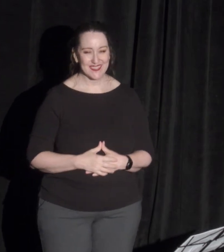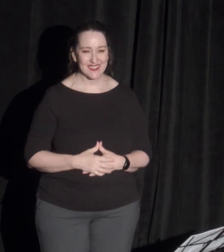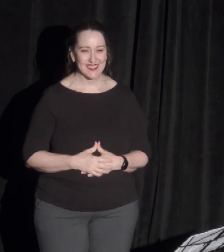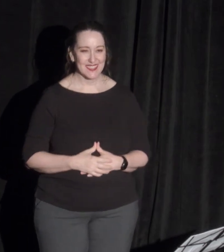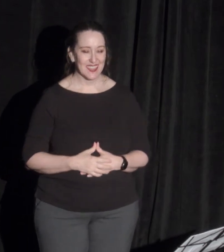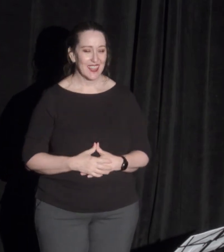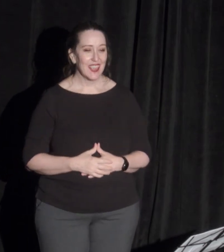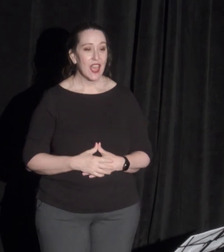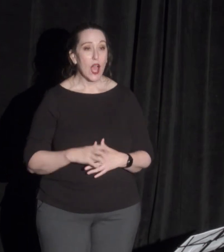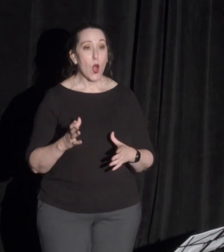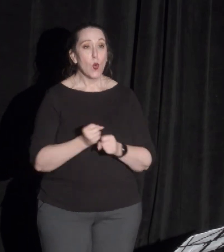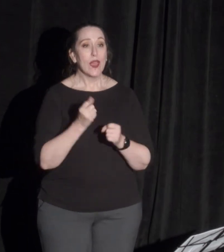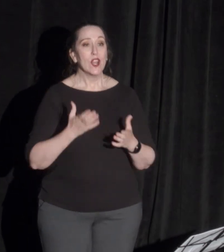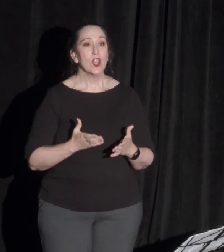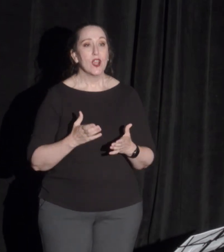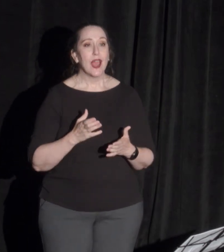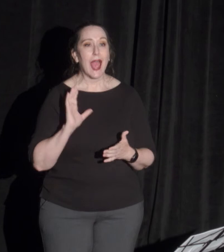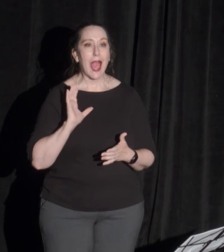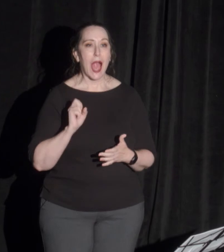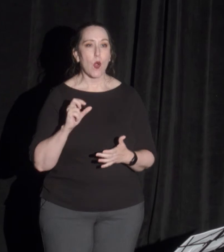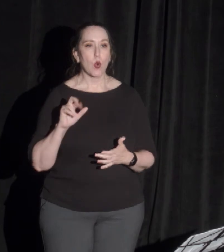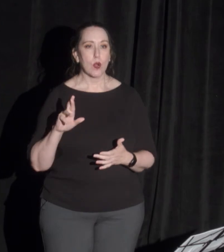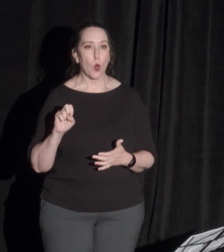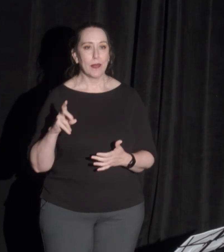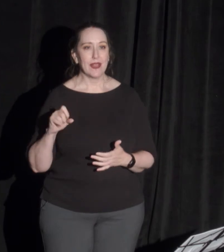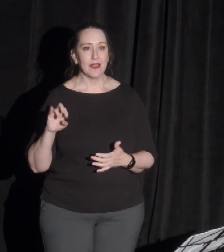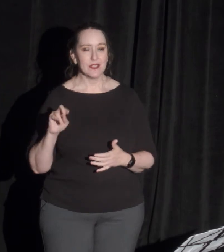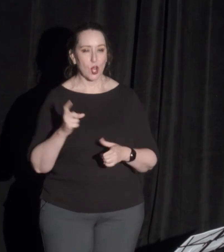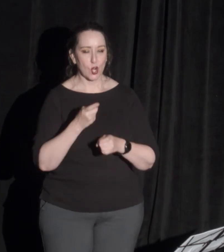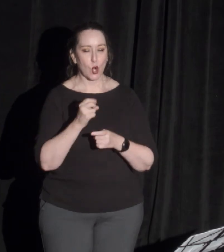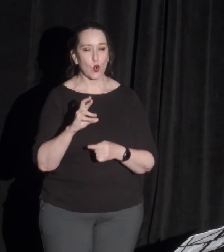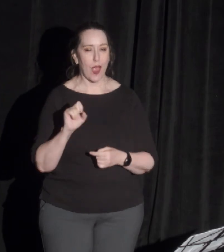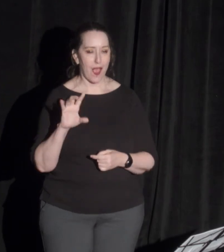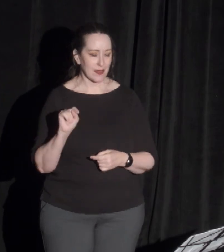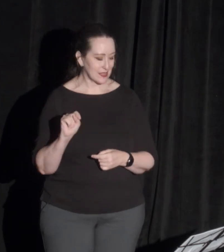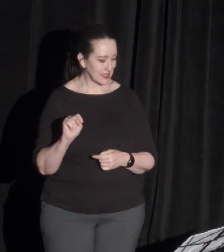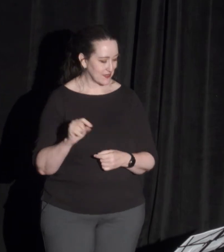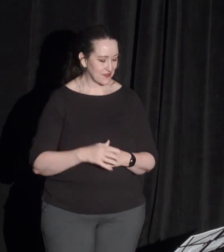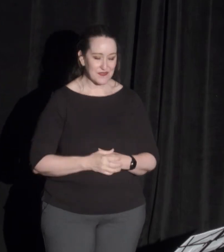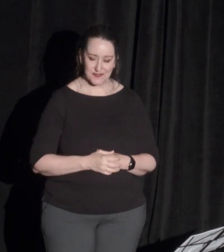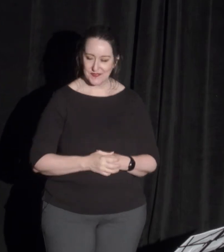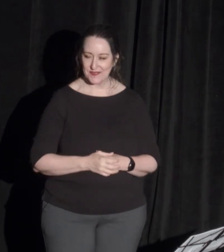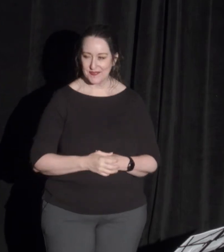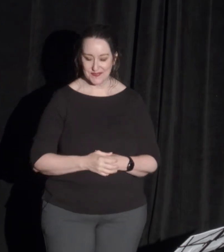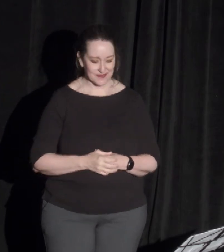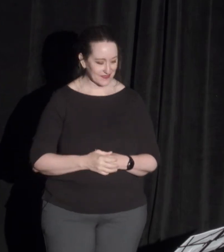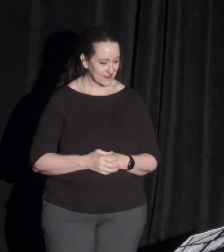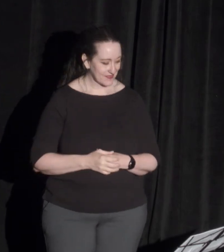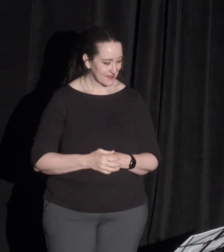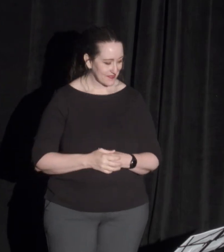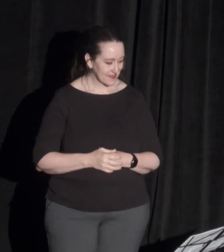And the winner is Our Opinions Are Correct, presented by Annalie Newitz and Charlie Jane